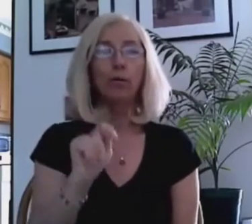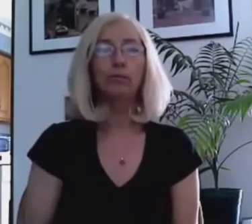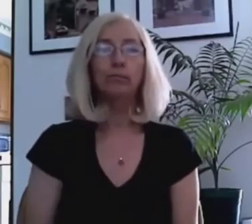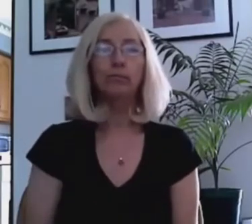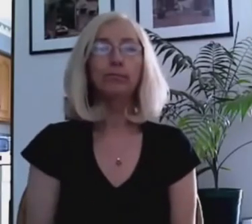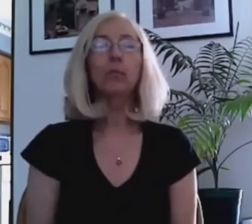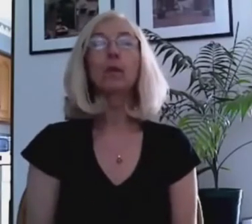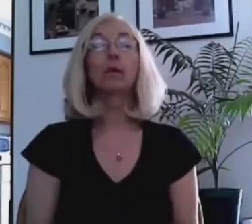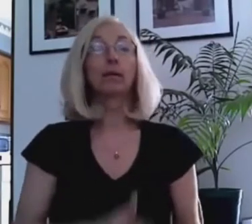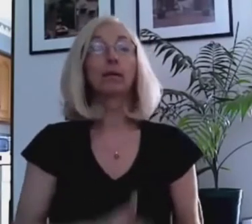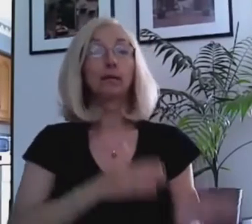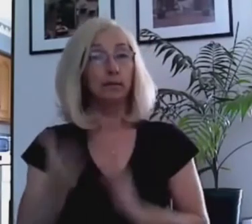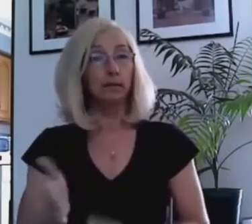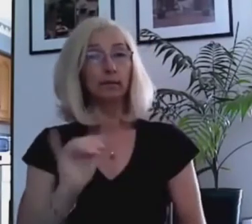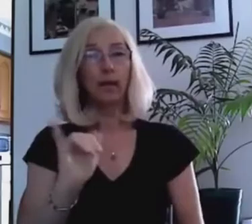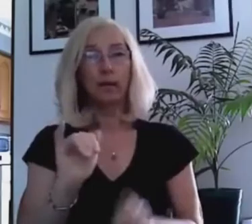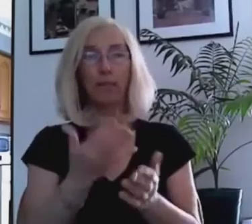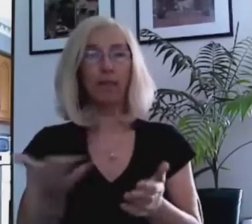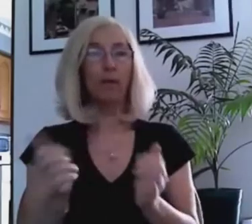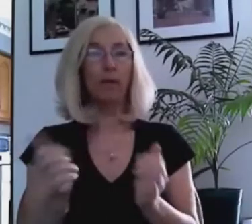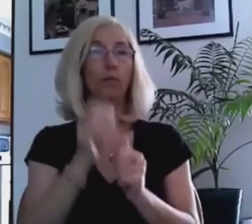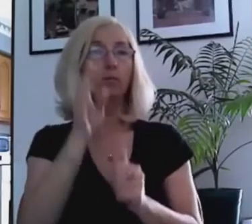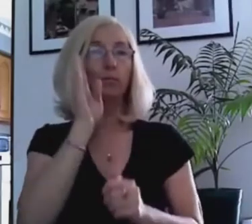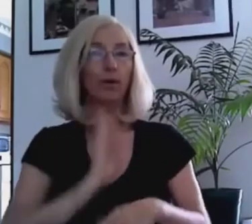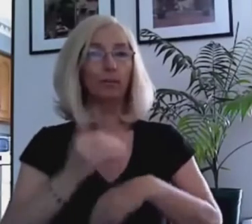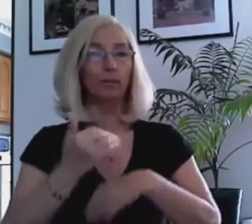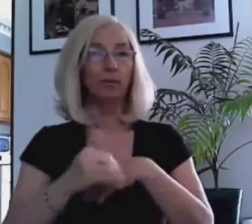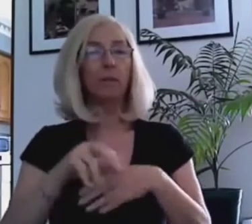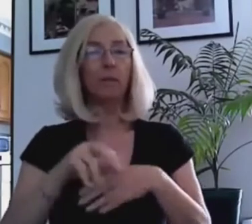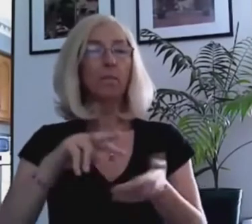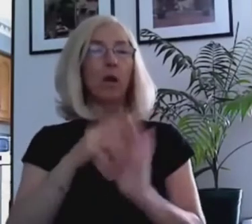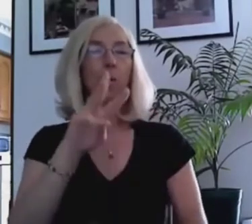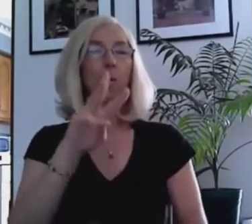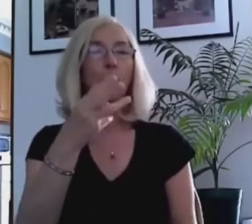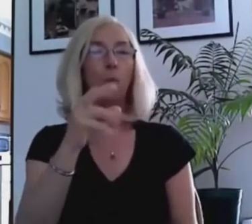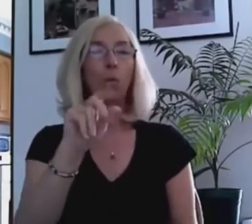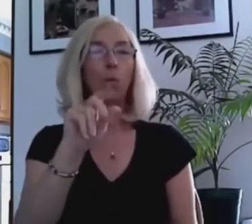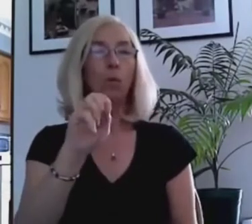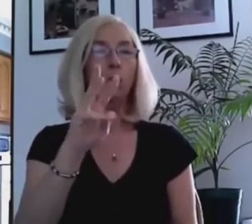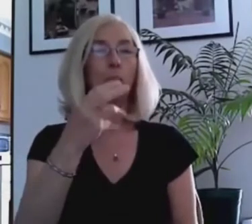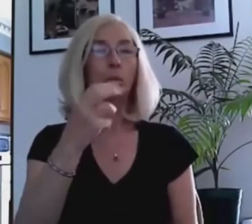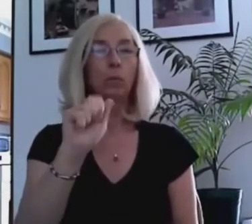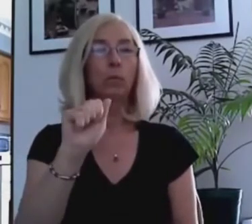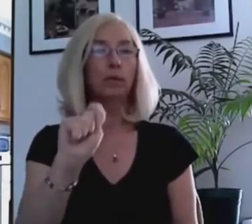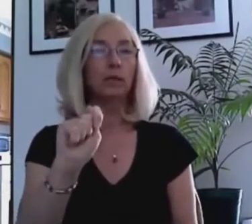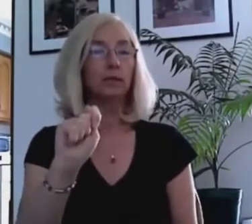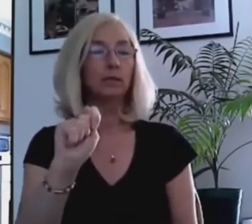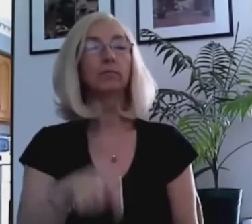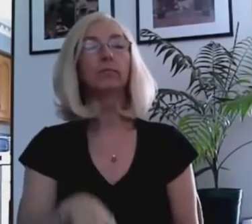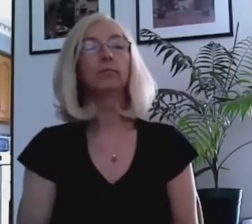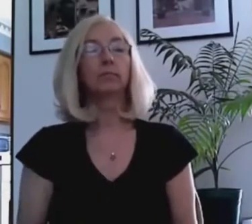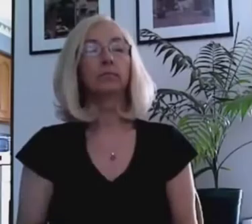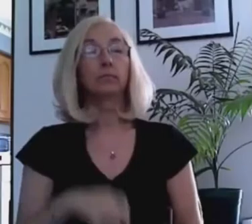so embarrassed and upset, and I went home and I made my own lunch the next